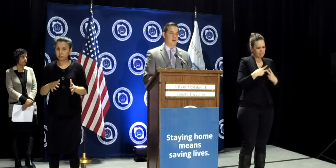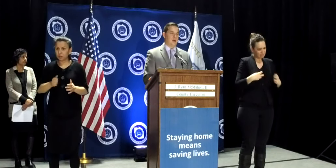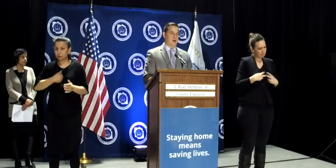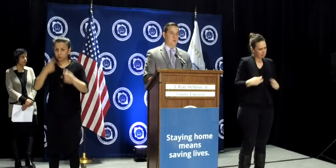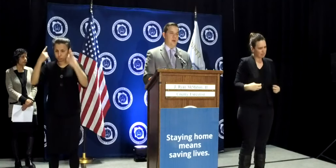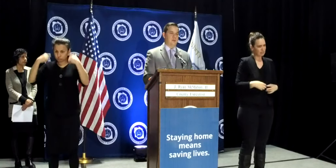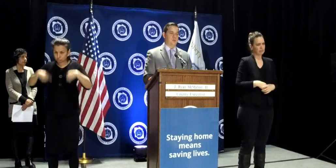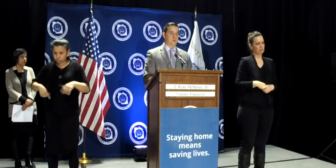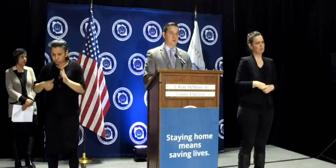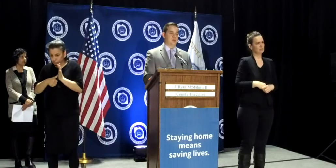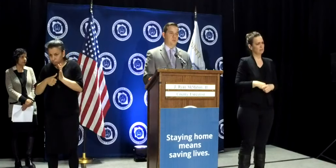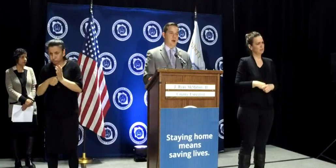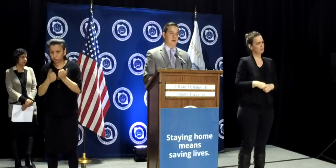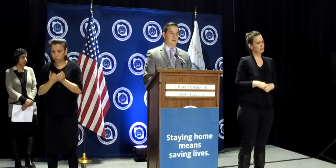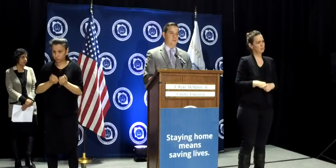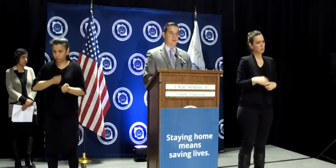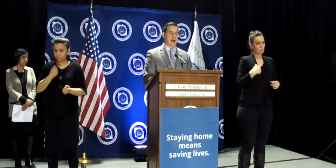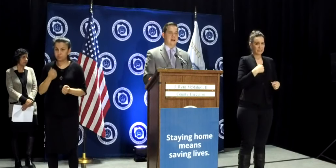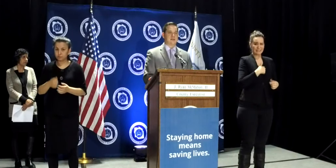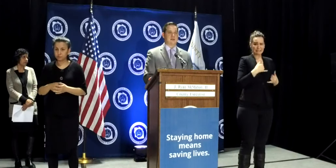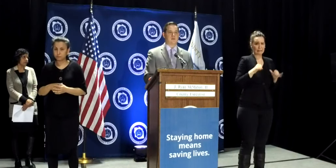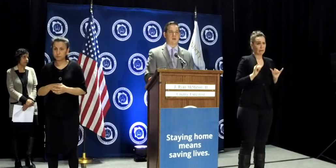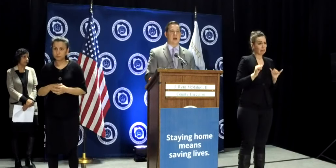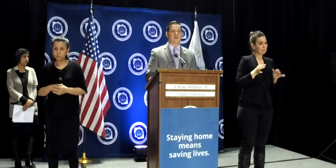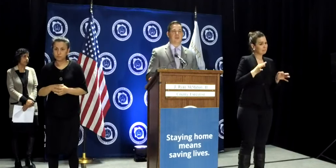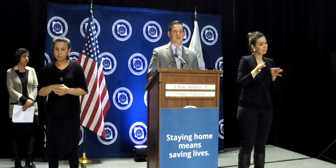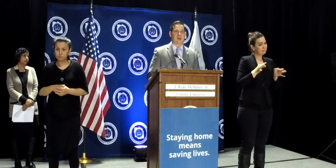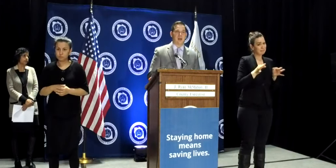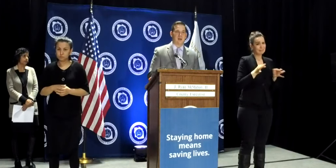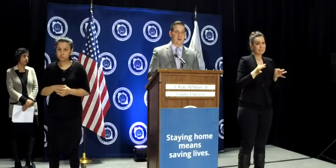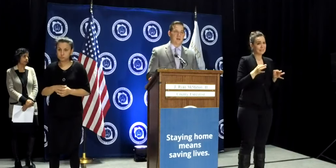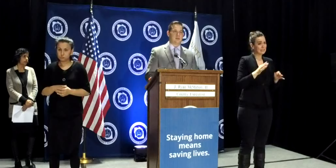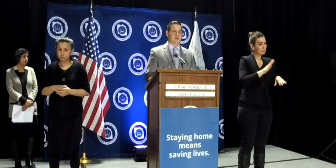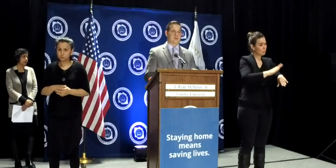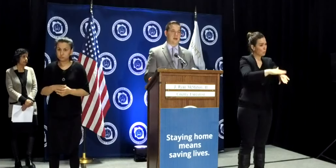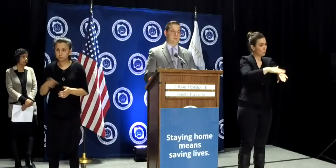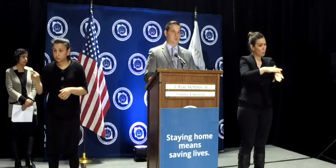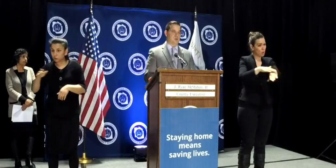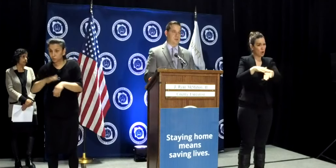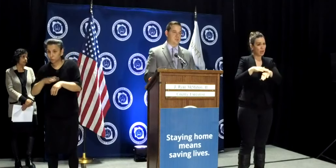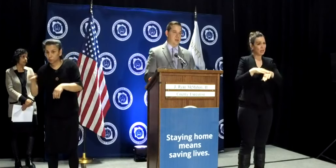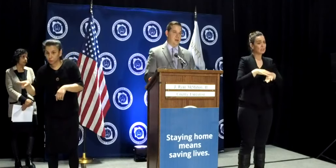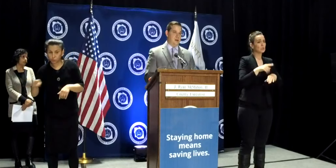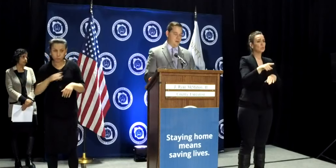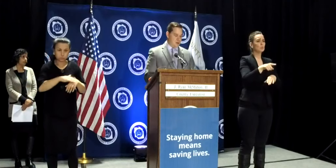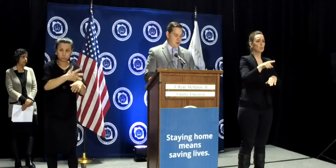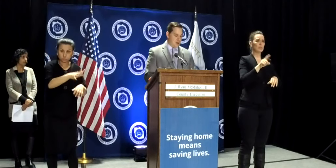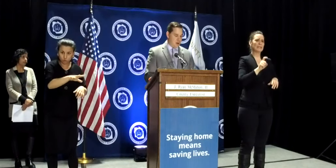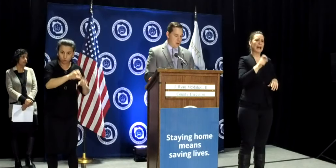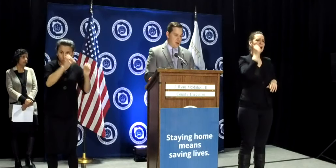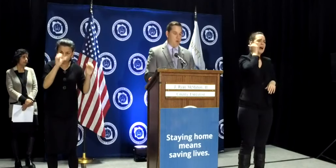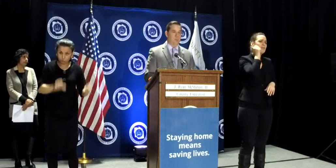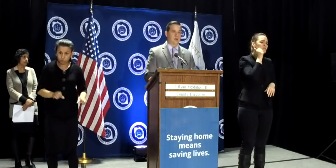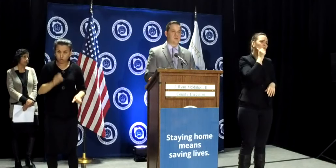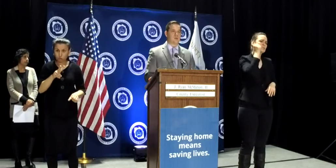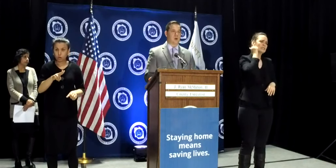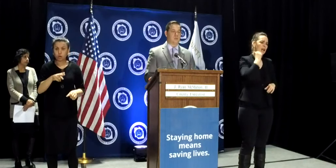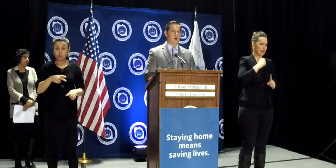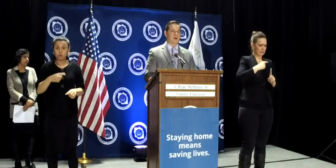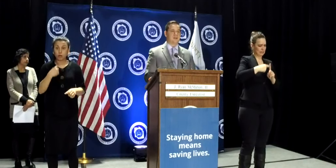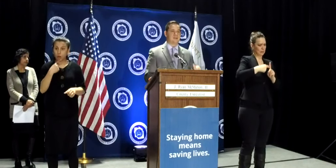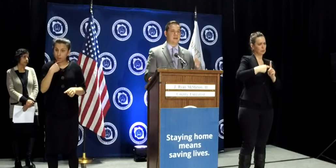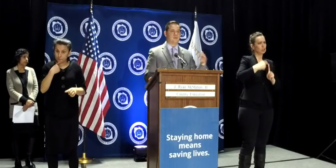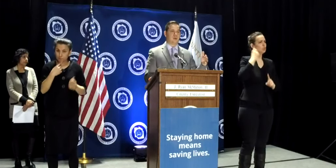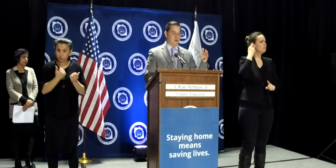anywhere, we have community spread. Be cognizant of your health each day. Take your temperature each day. Help us do